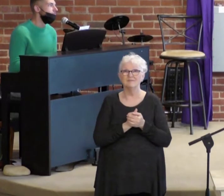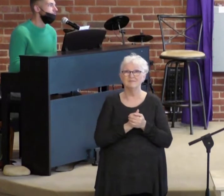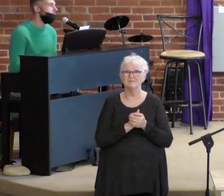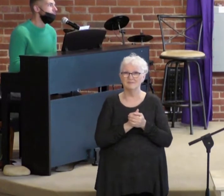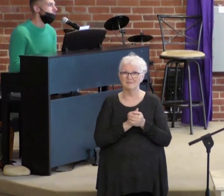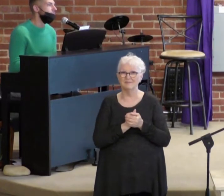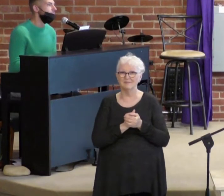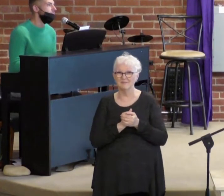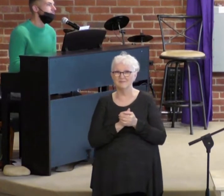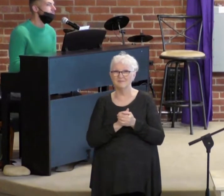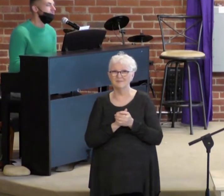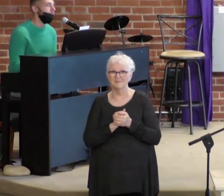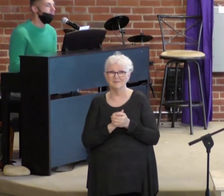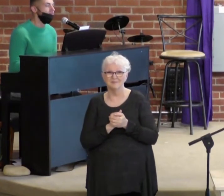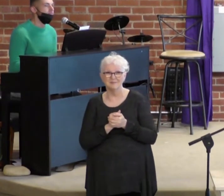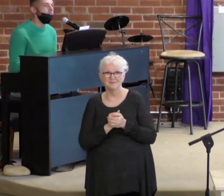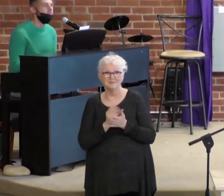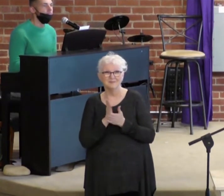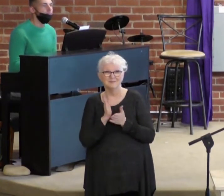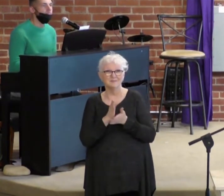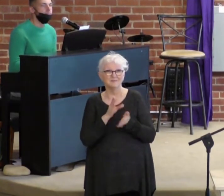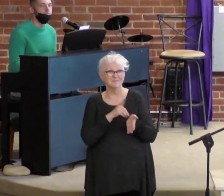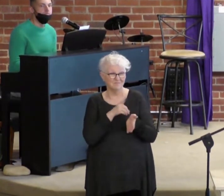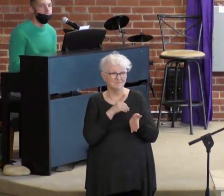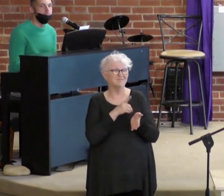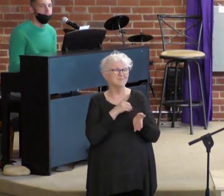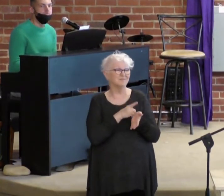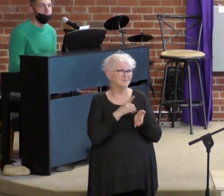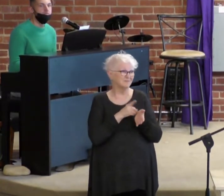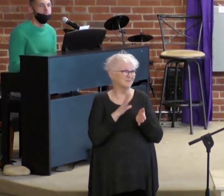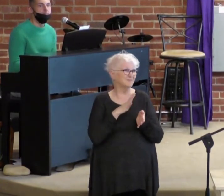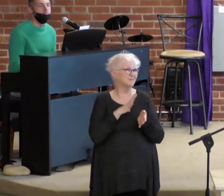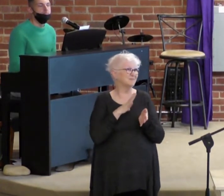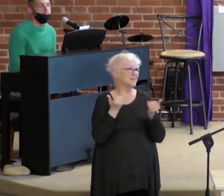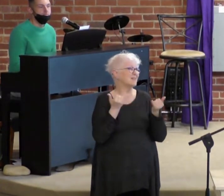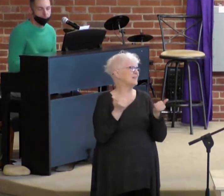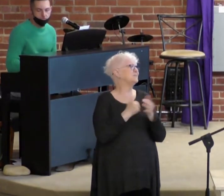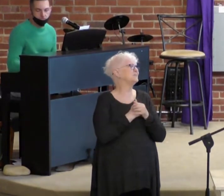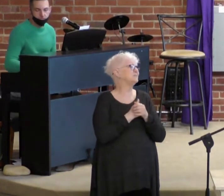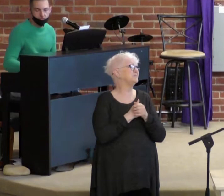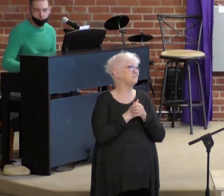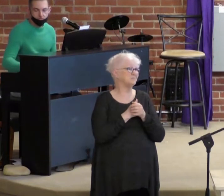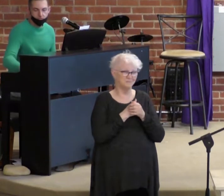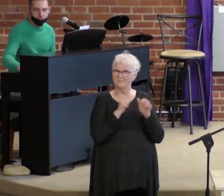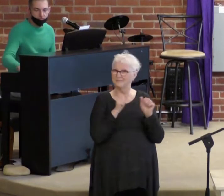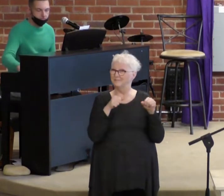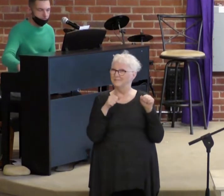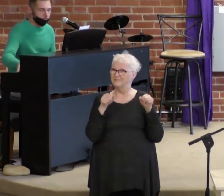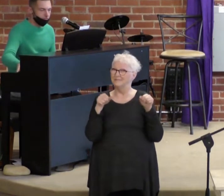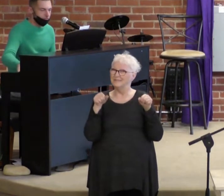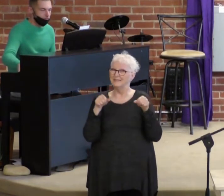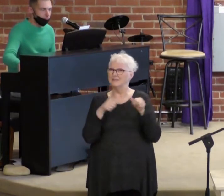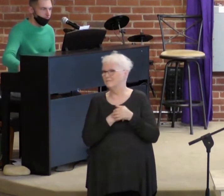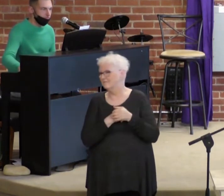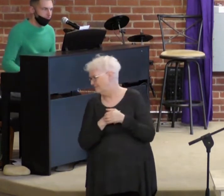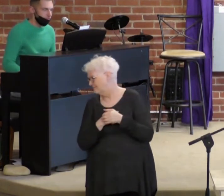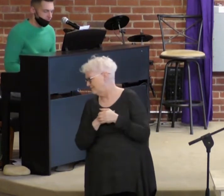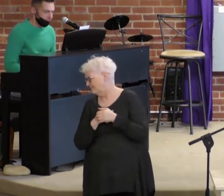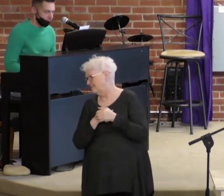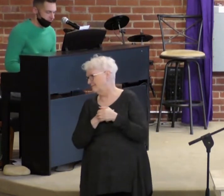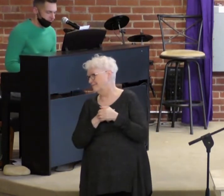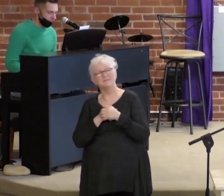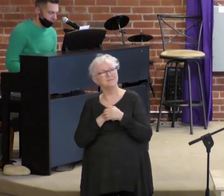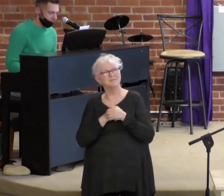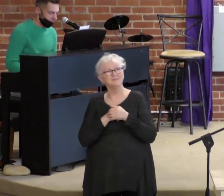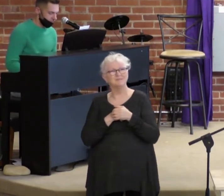it is March. All right, Miss D, are you okay today? Good? Okay. Well, we're ready